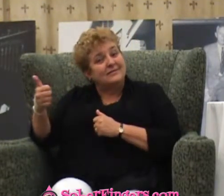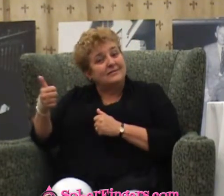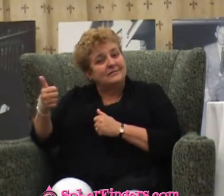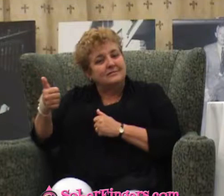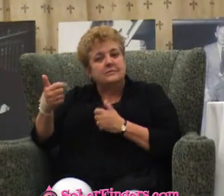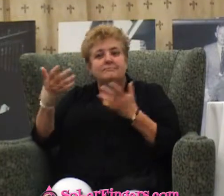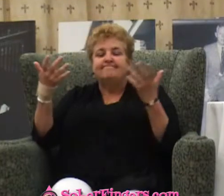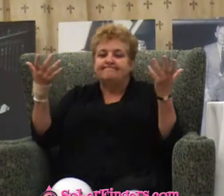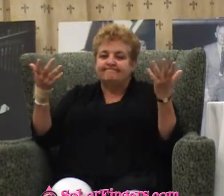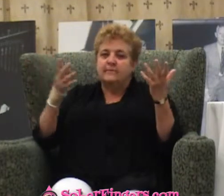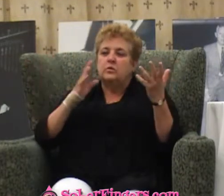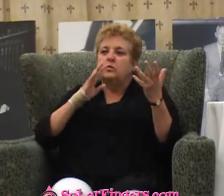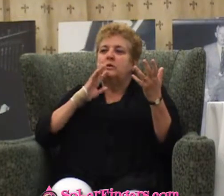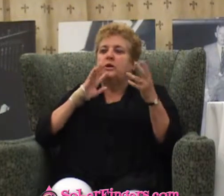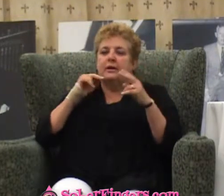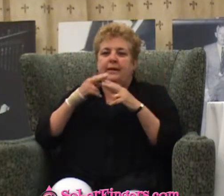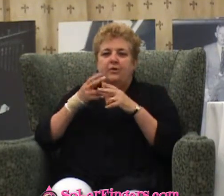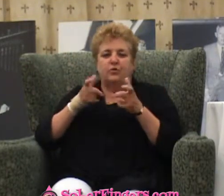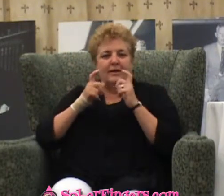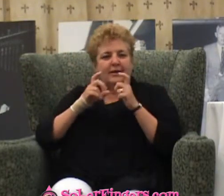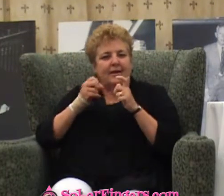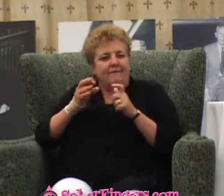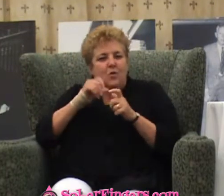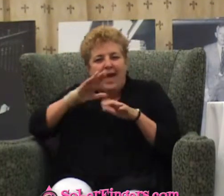it, you couldn't really understand why we do what we do.